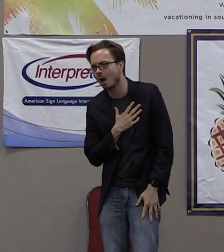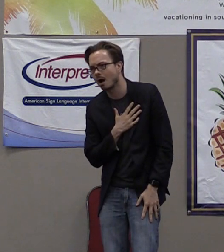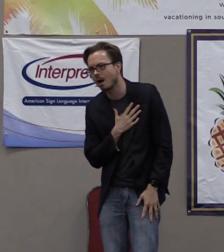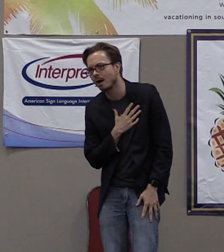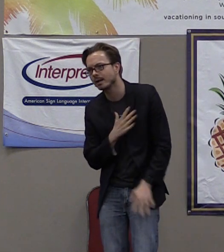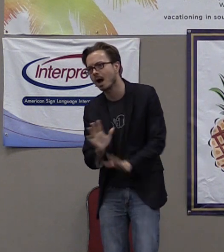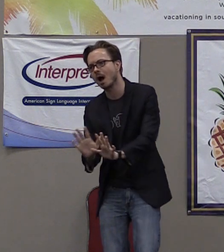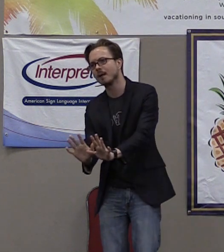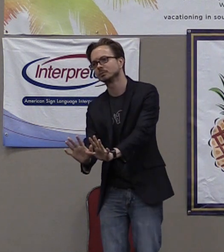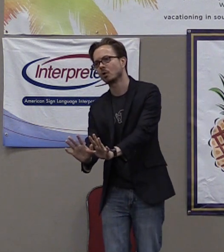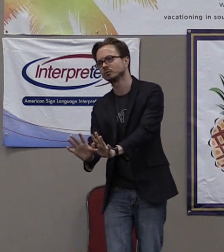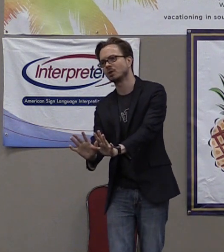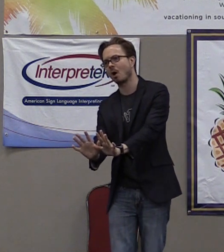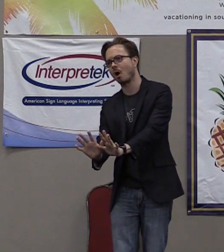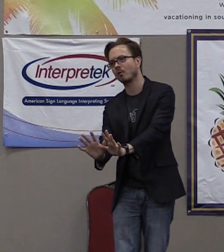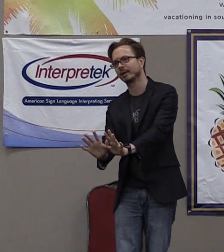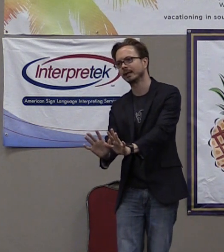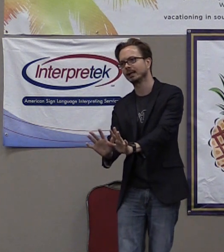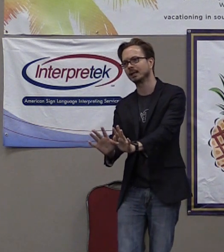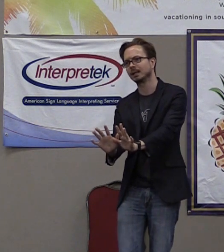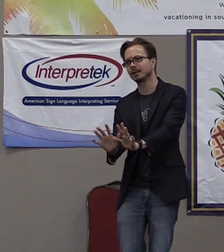Oh my God.